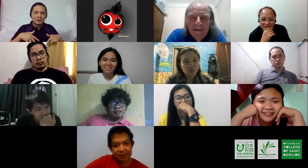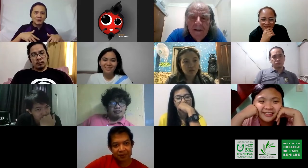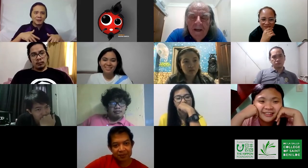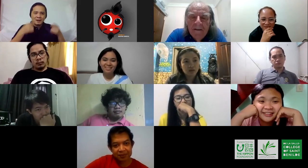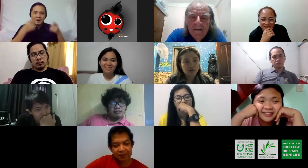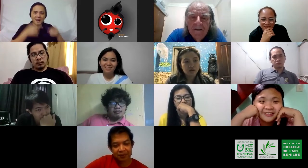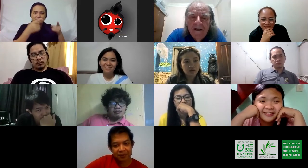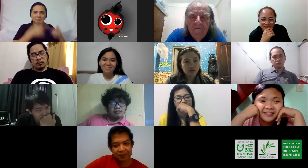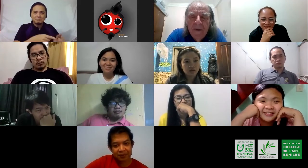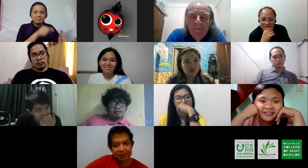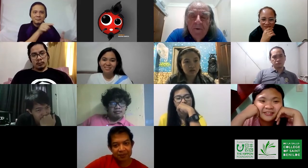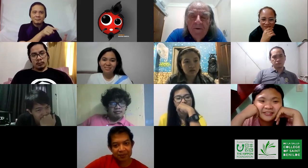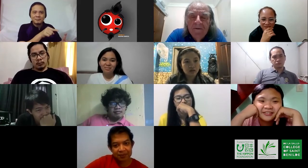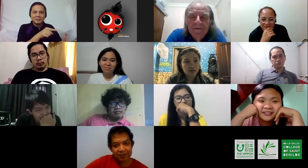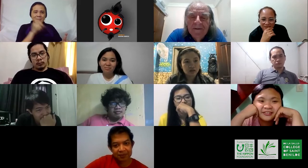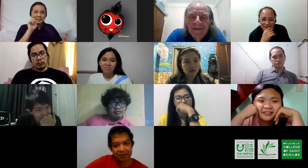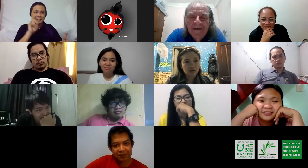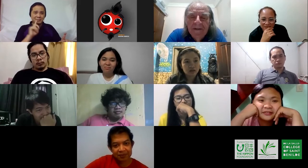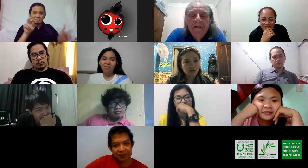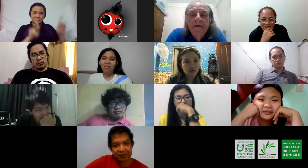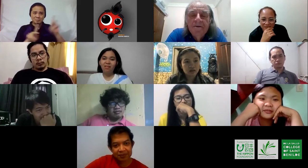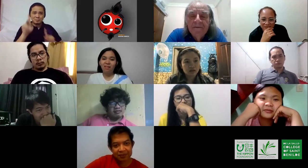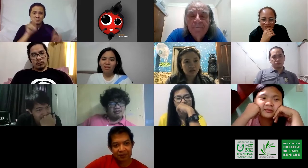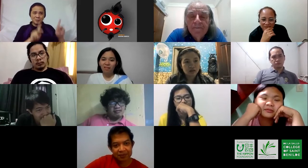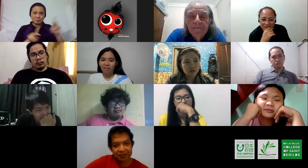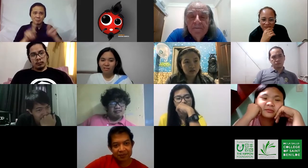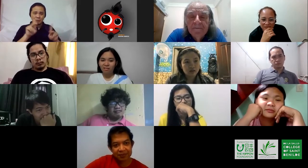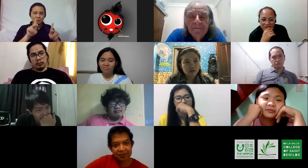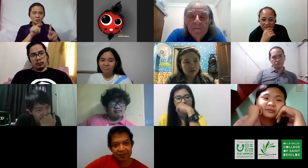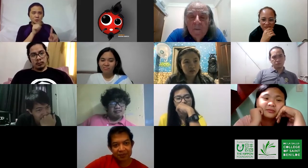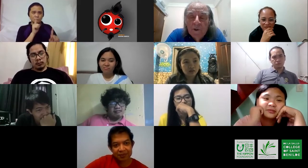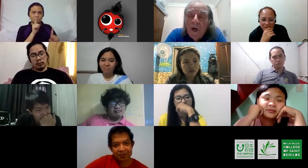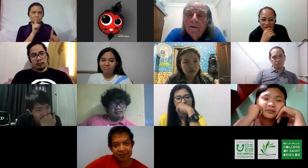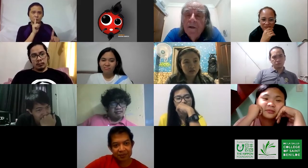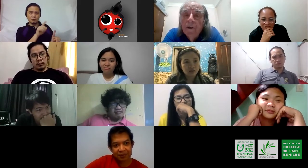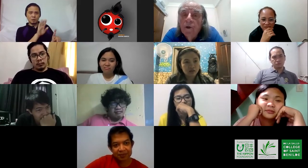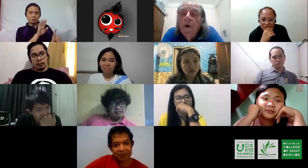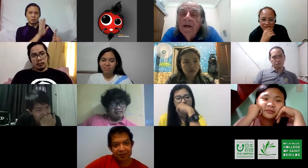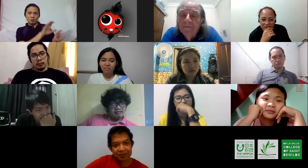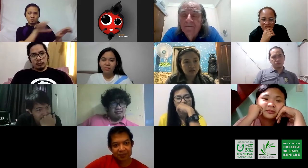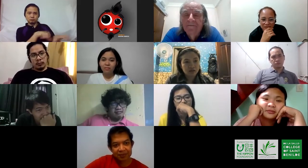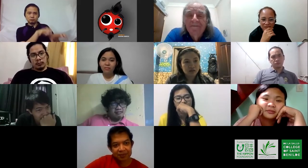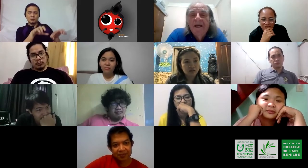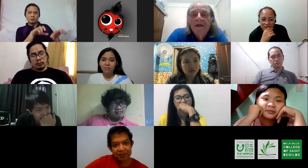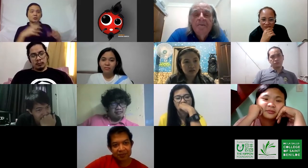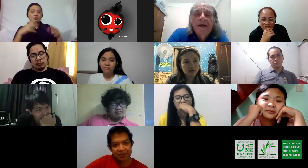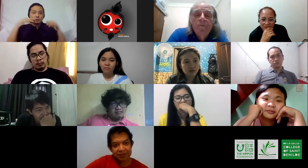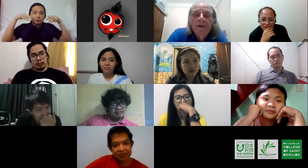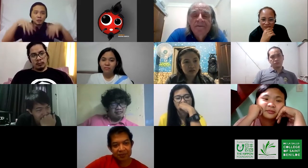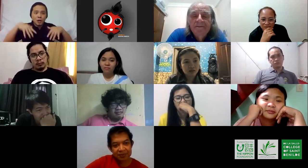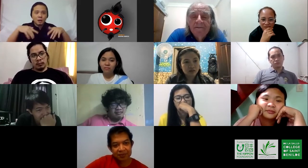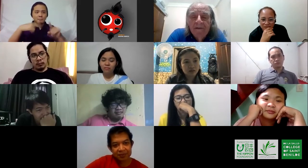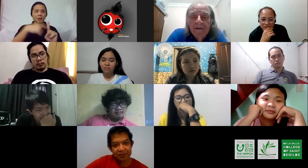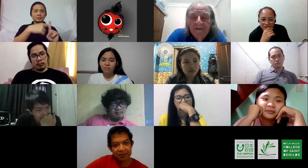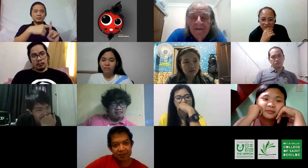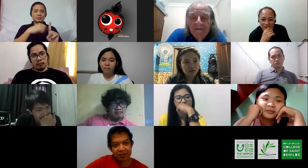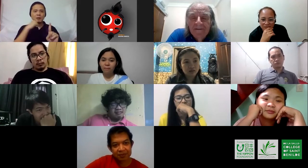that deaf people did this. Shocked in a good way, not in a bad way.